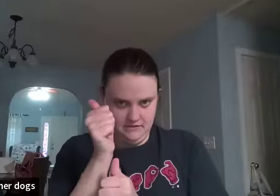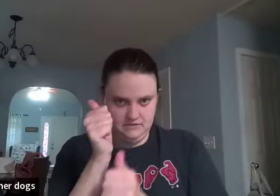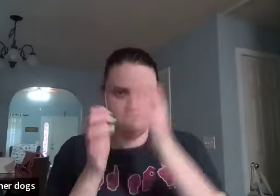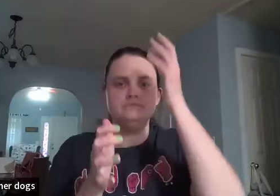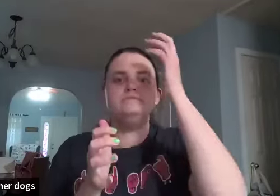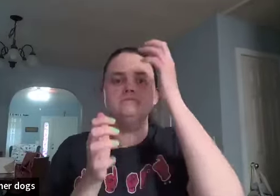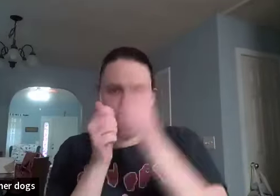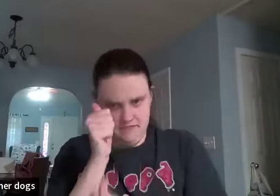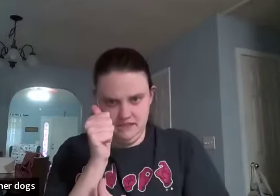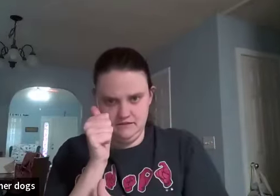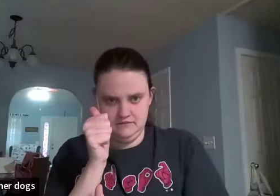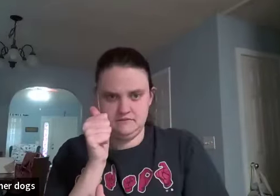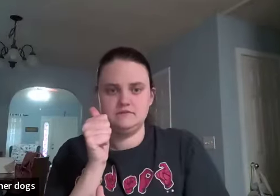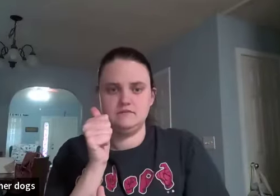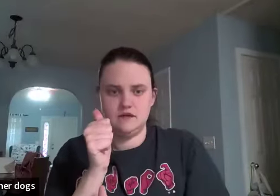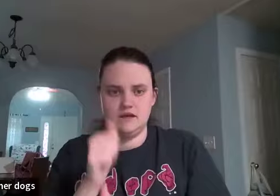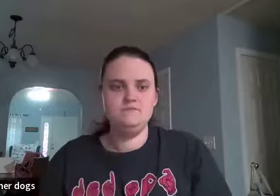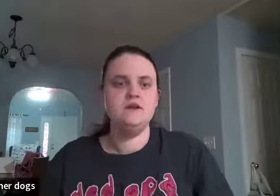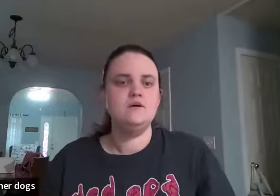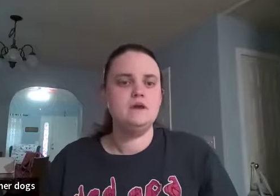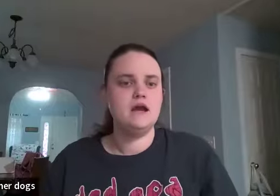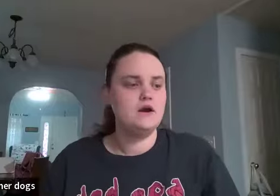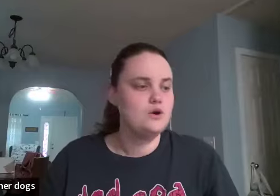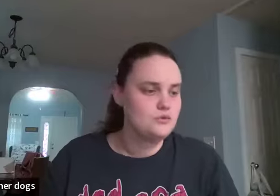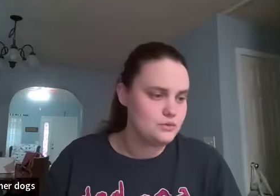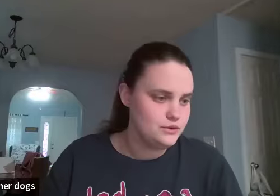mean, mean. Okay. We had our